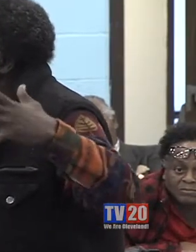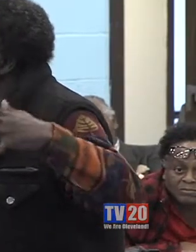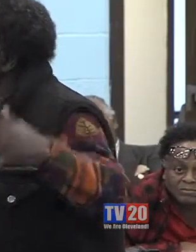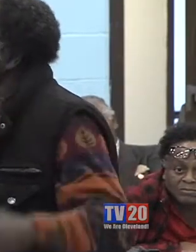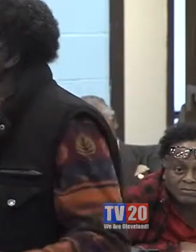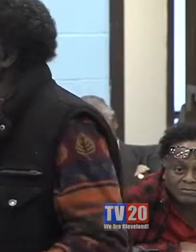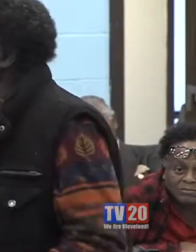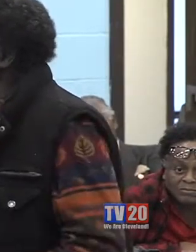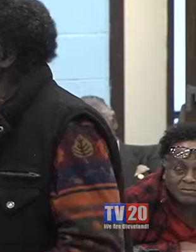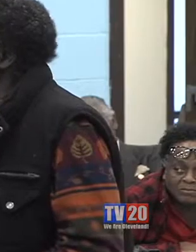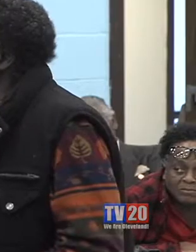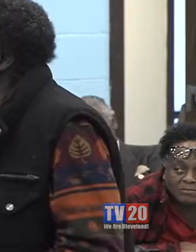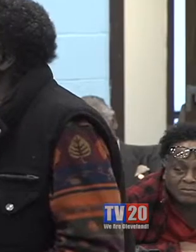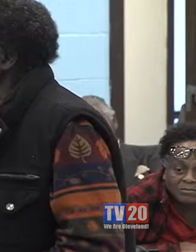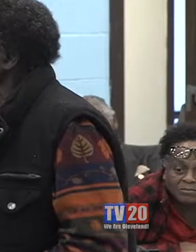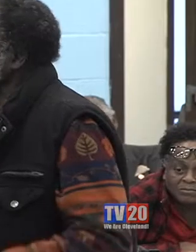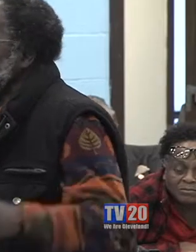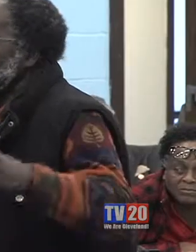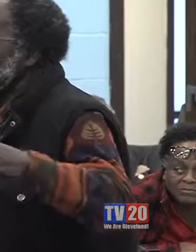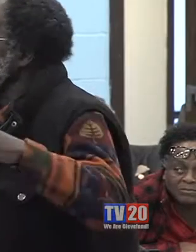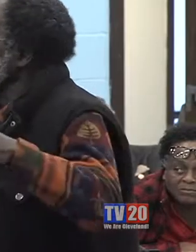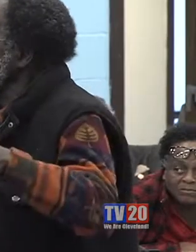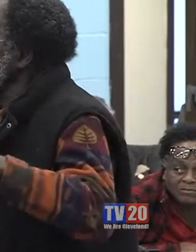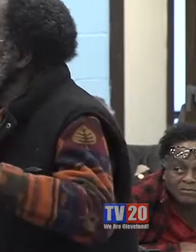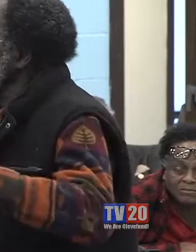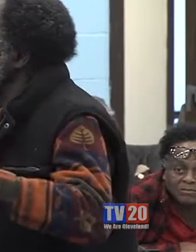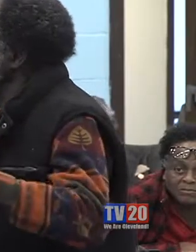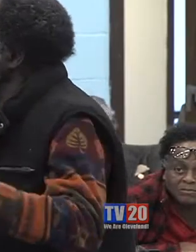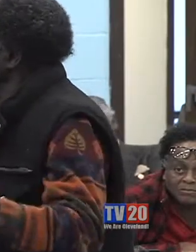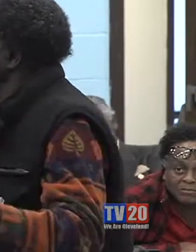if it is in the education system, like